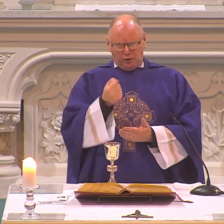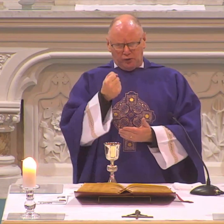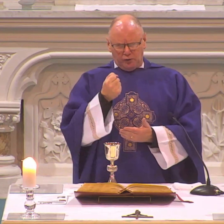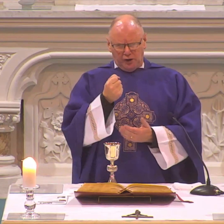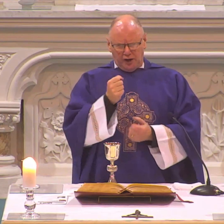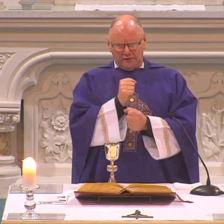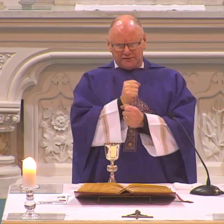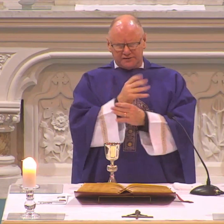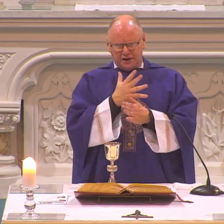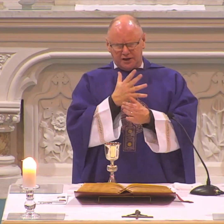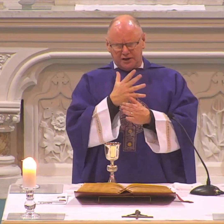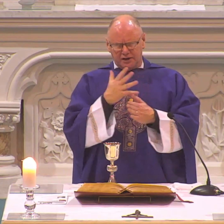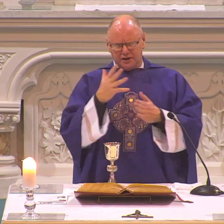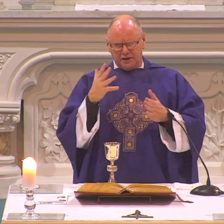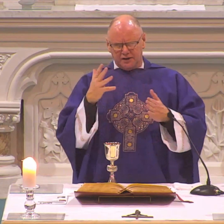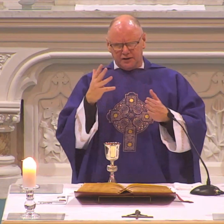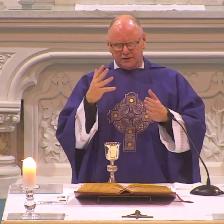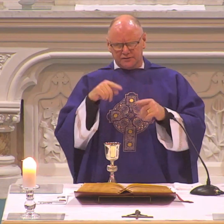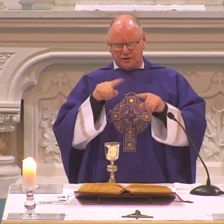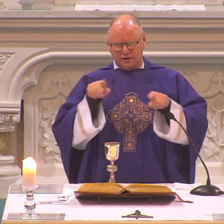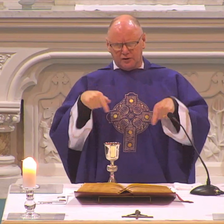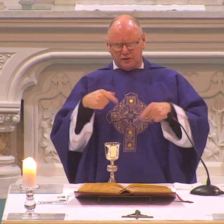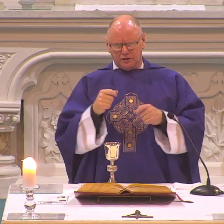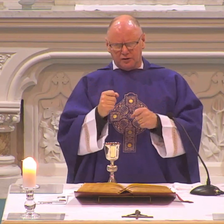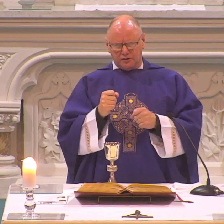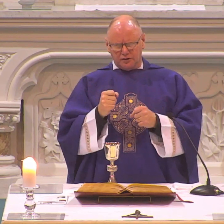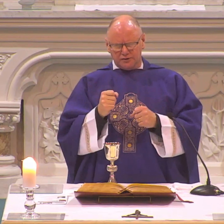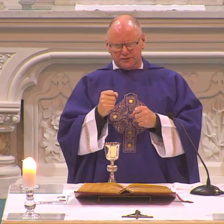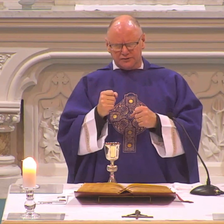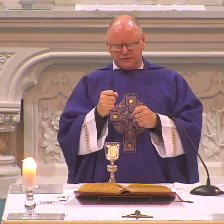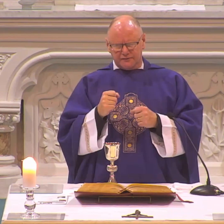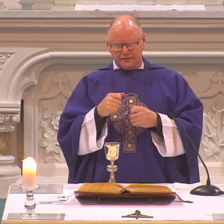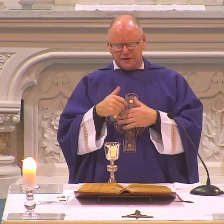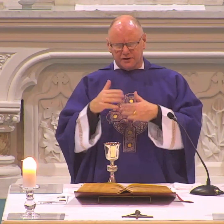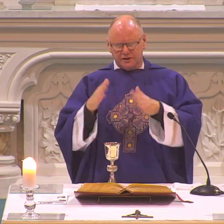resurrection you have sent.